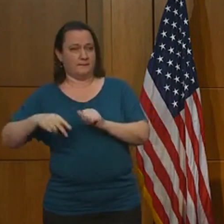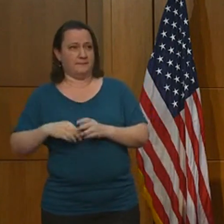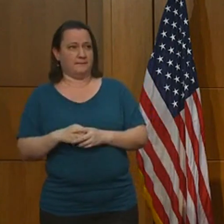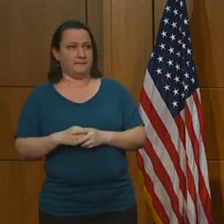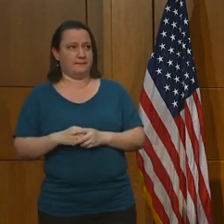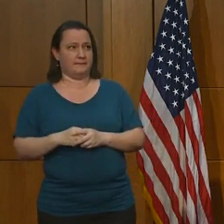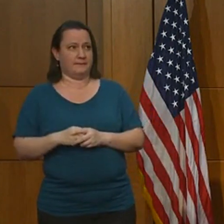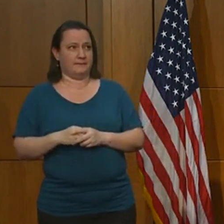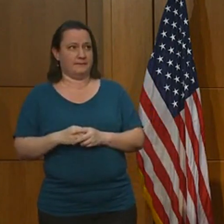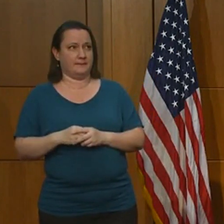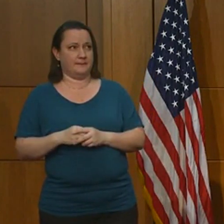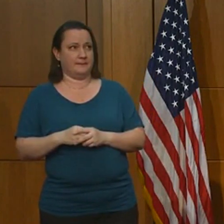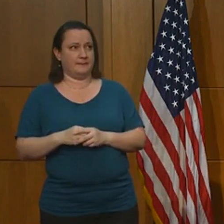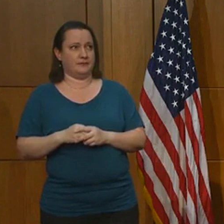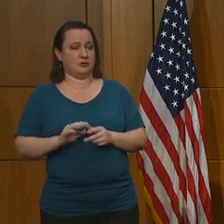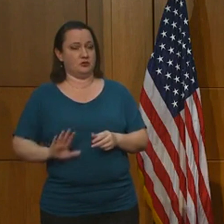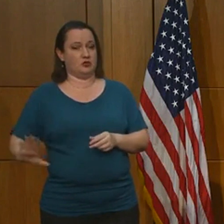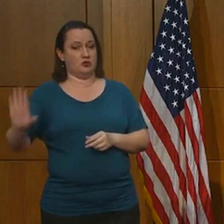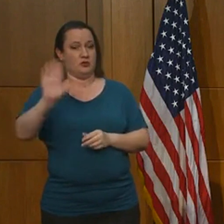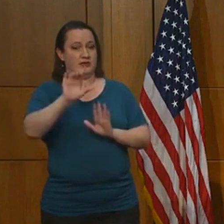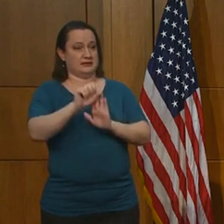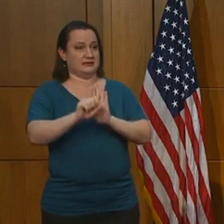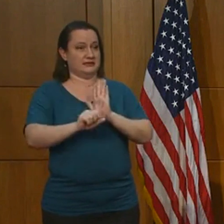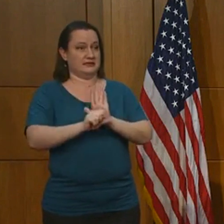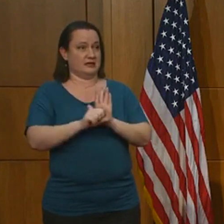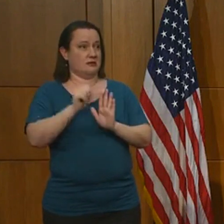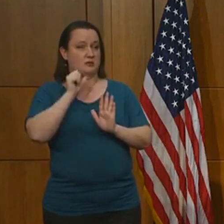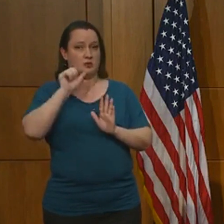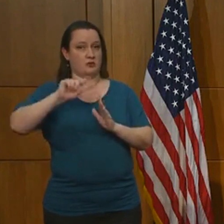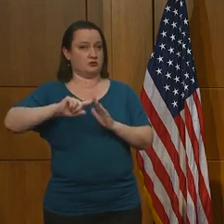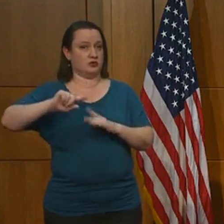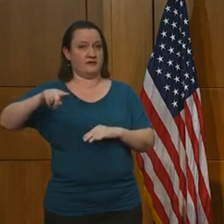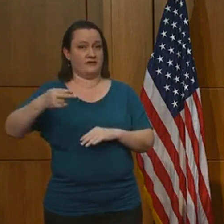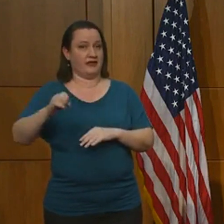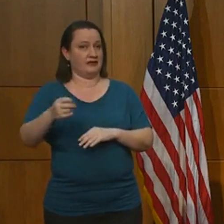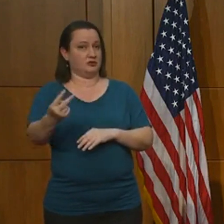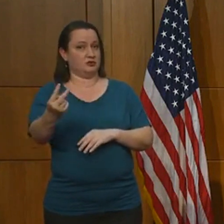The rest of the state will not be going into phase